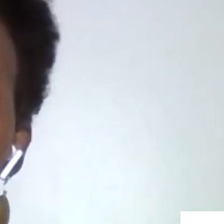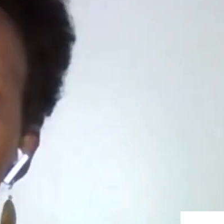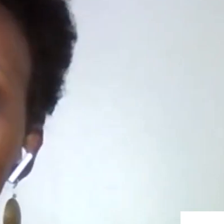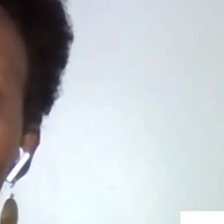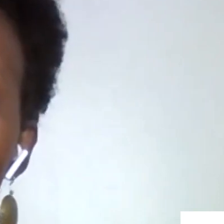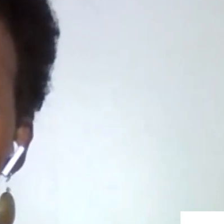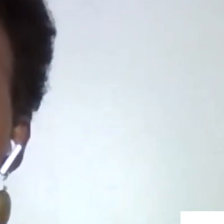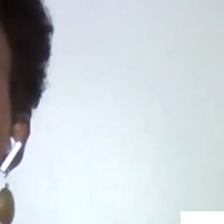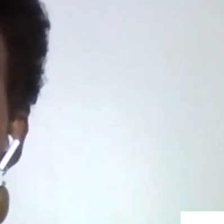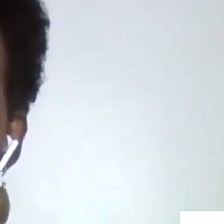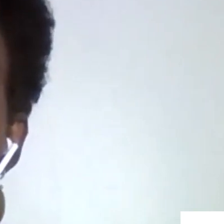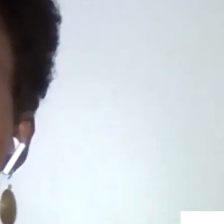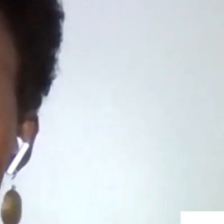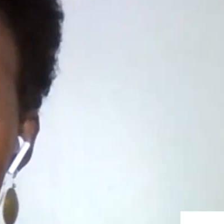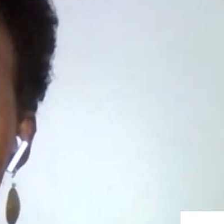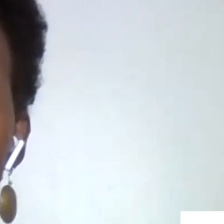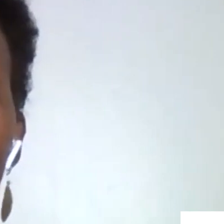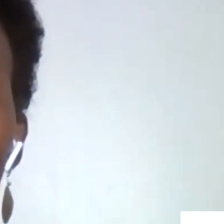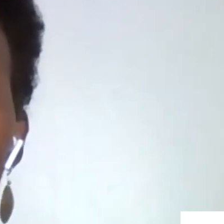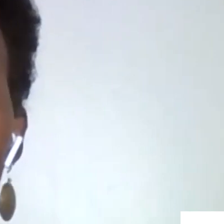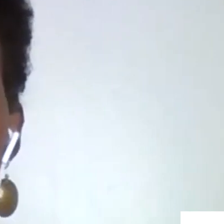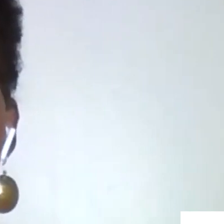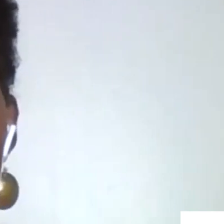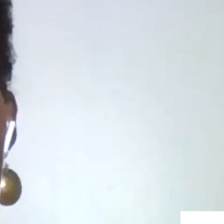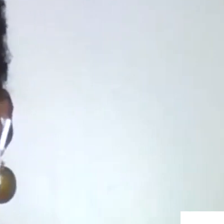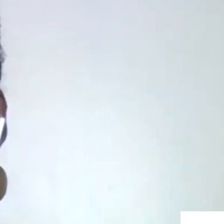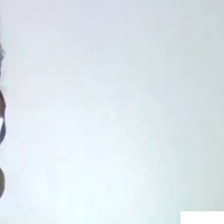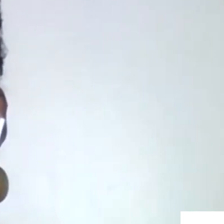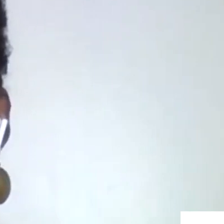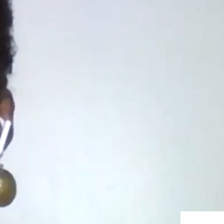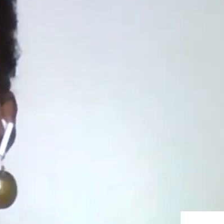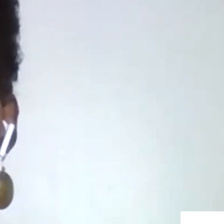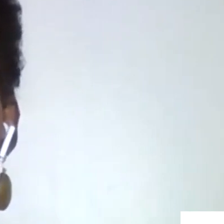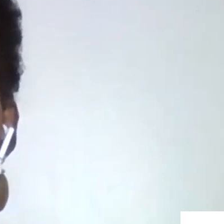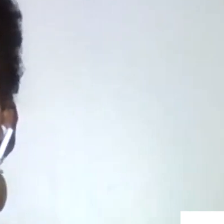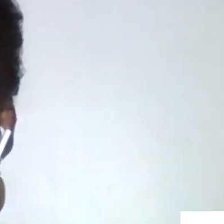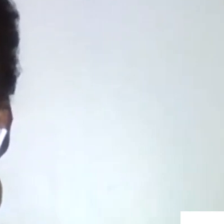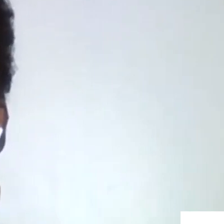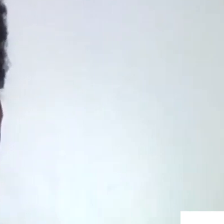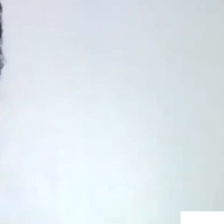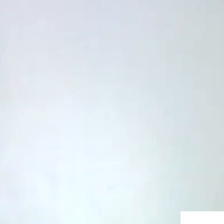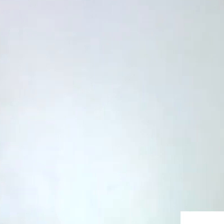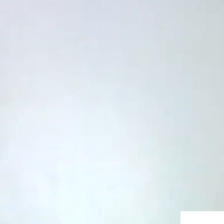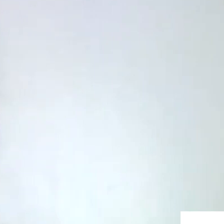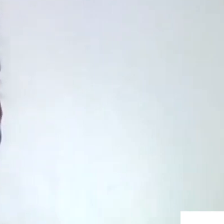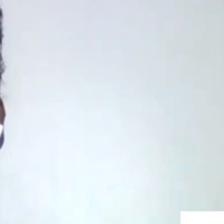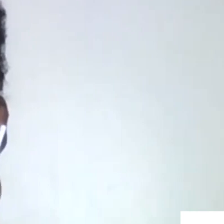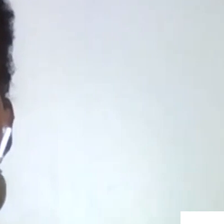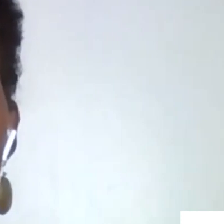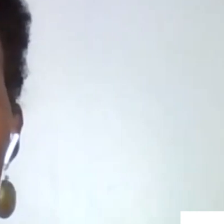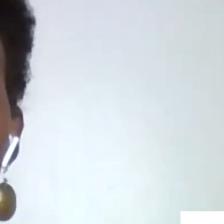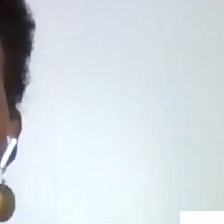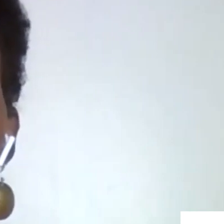we appreciate you taking the time to be with us. Welcome back to Get It Right with Atara Solutions, where we seek to demystify issues